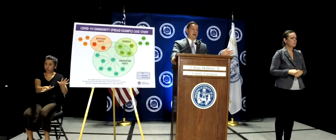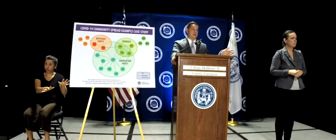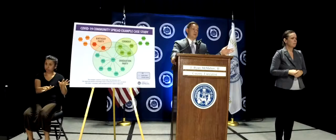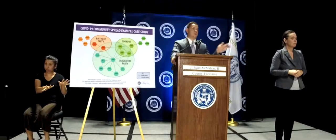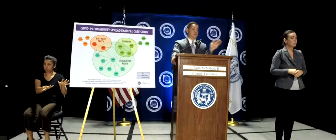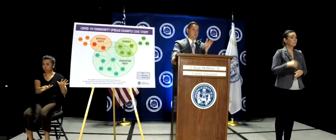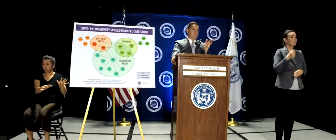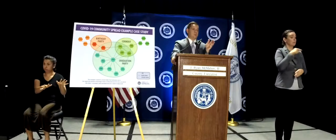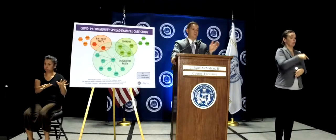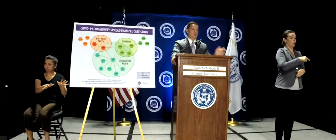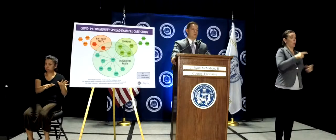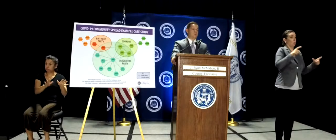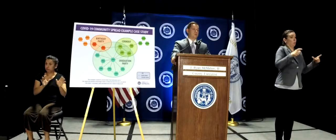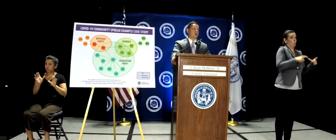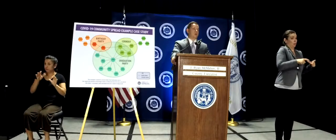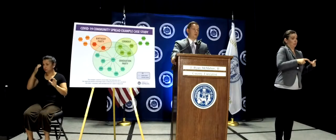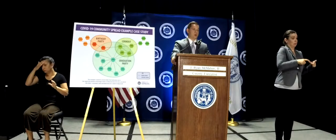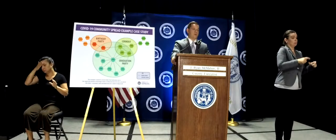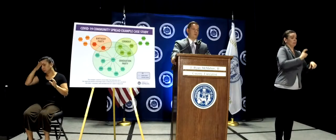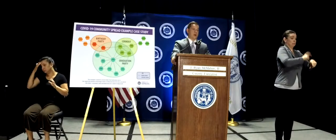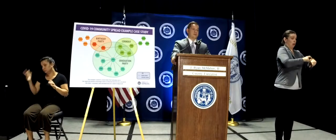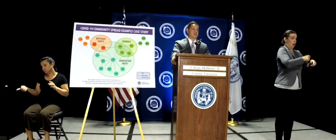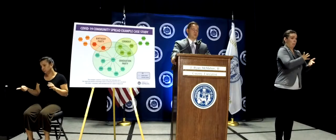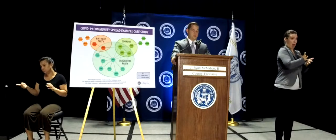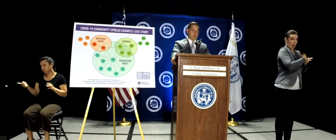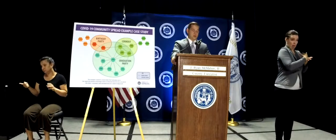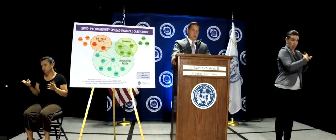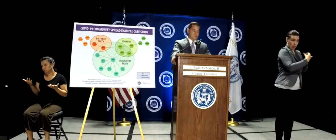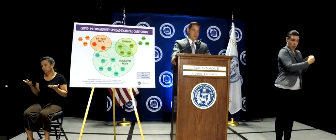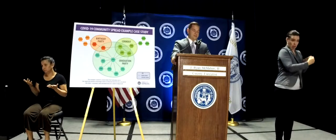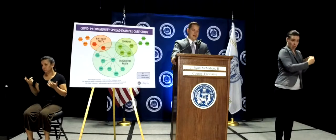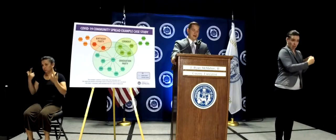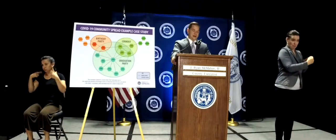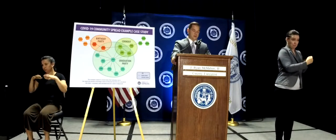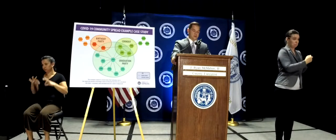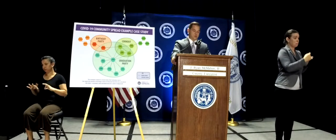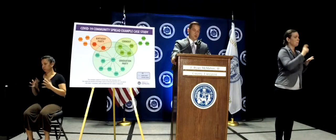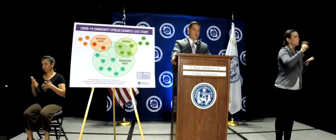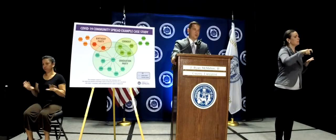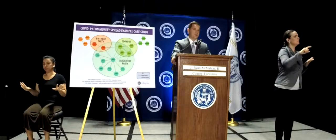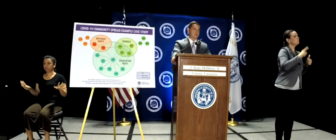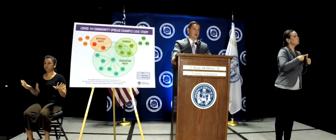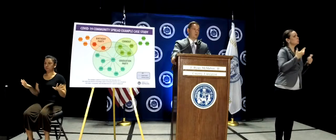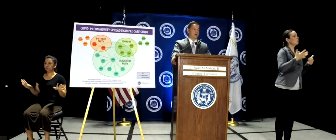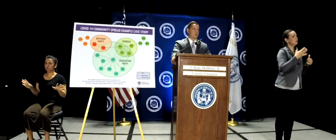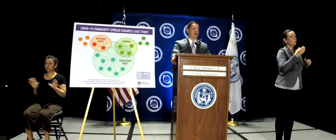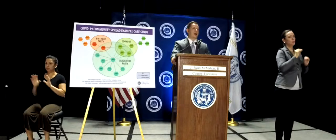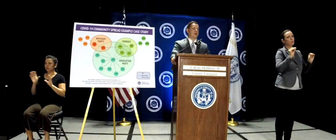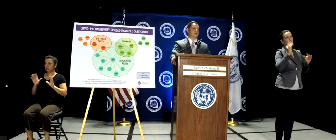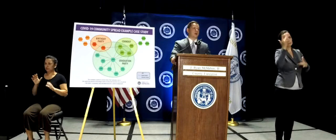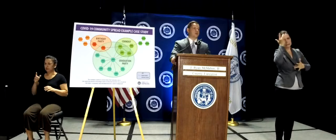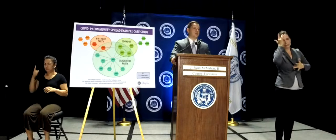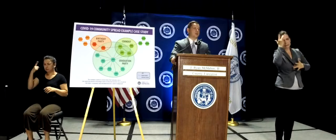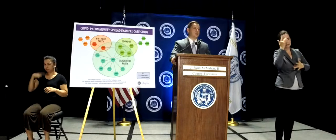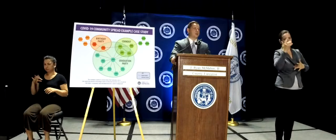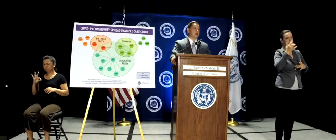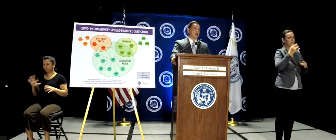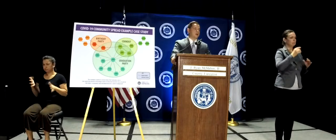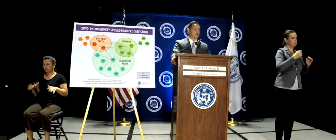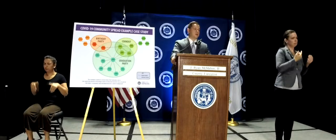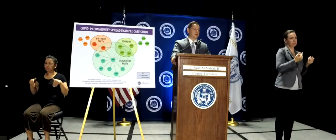even if she had it, she would have done what the recovery process would be. But it's not an ideal situation that we're in right now as a